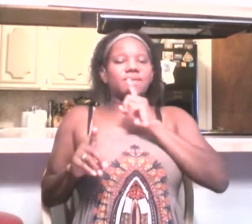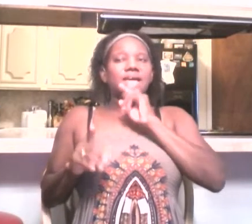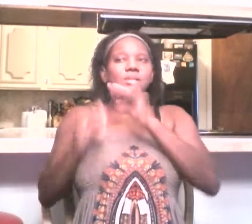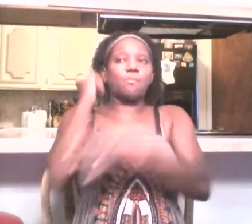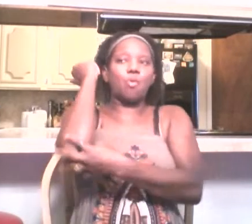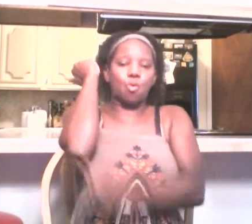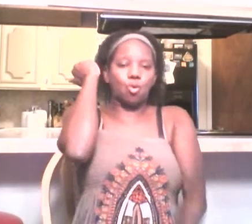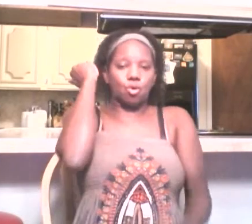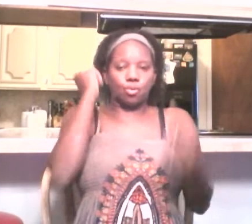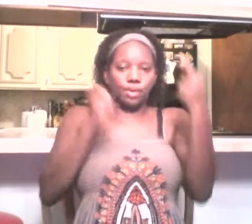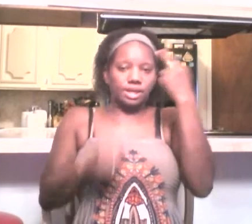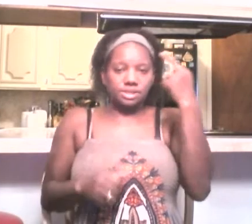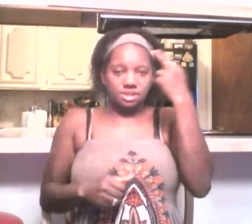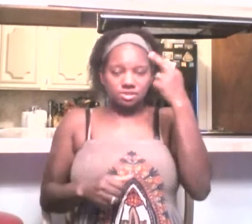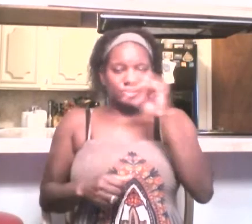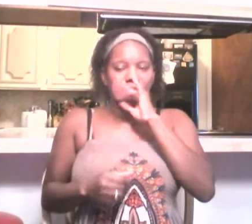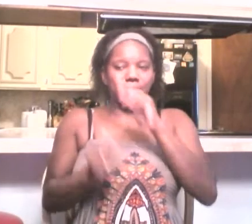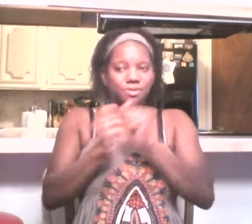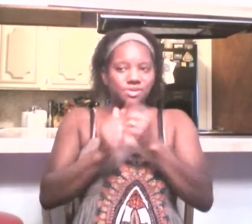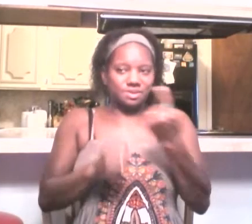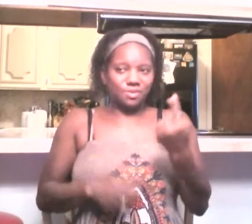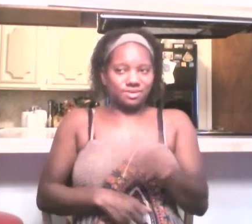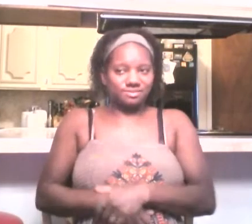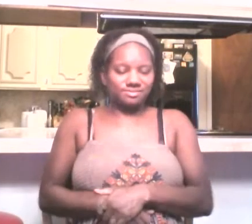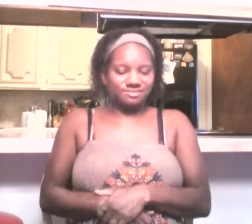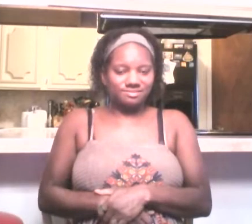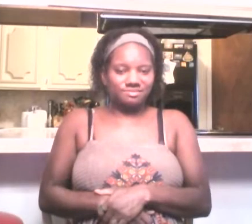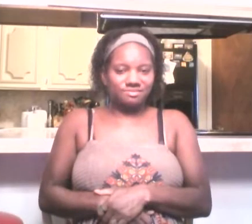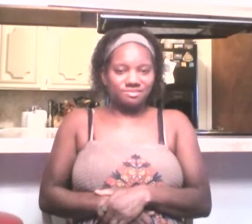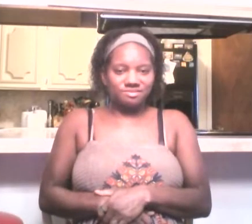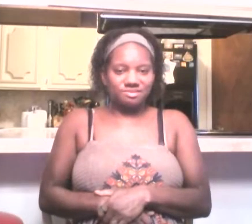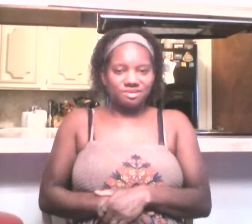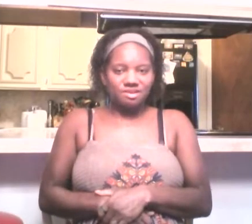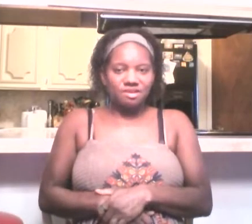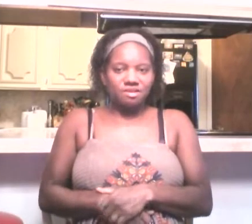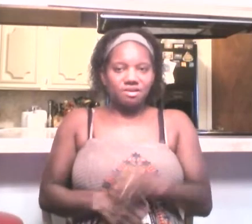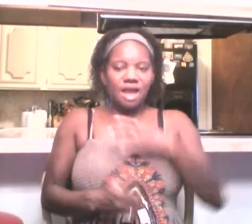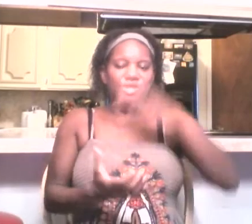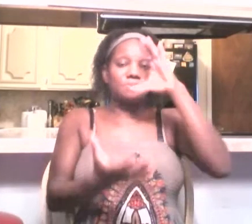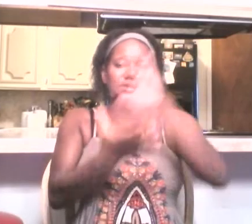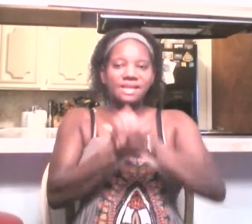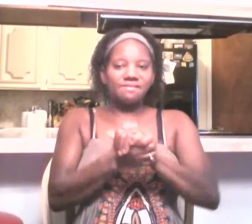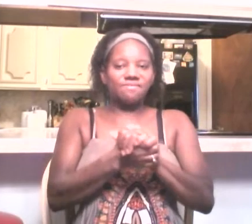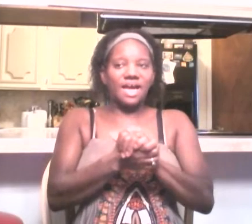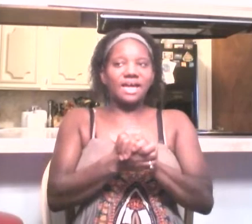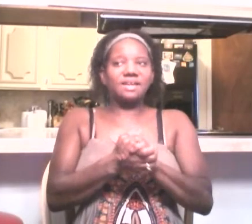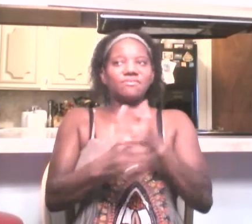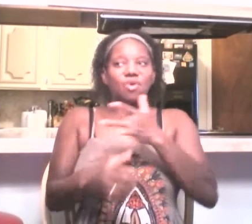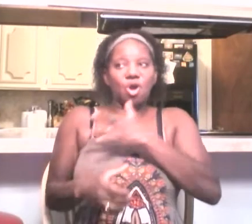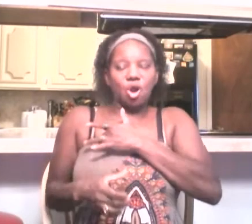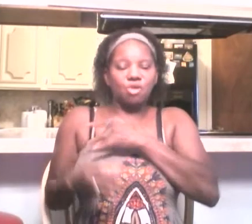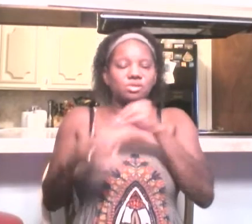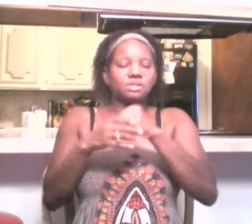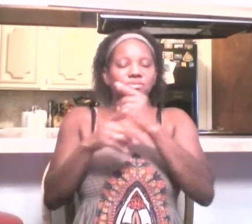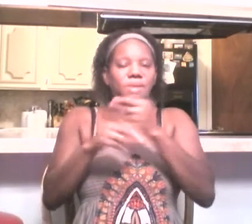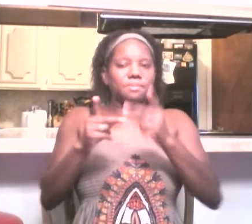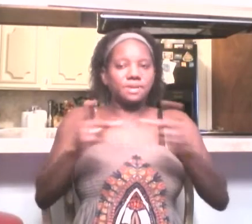that's a poor reason to not be with someone. I just believe that if your heart's in the right